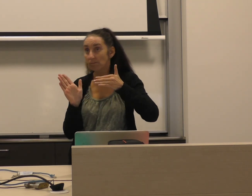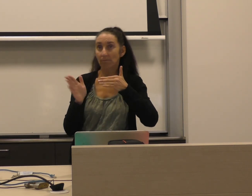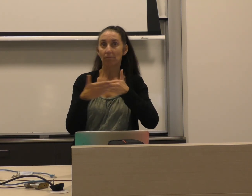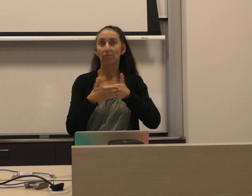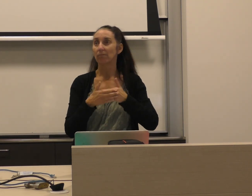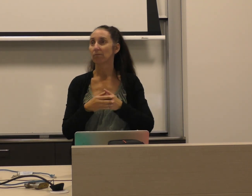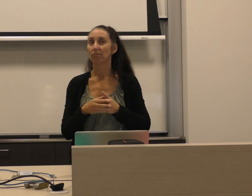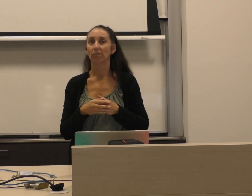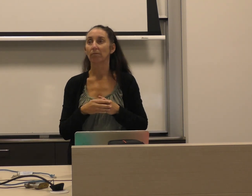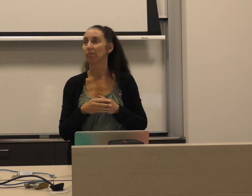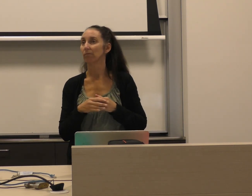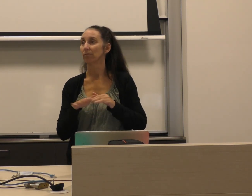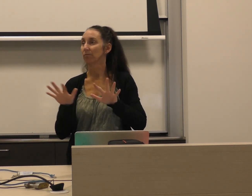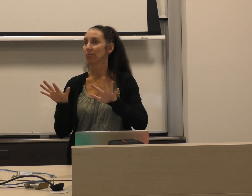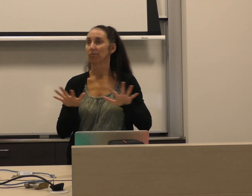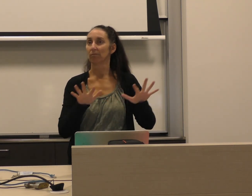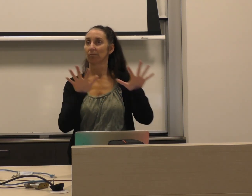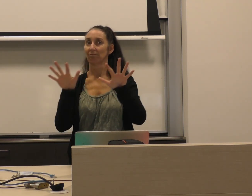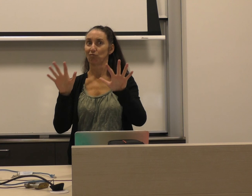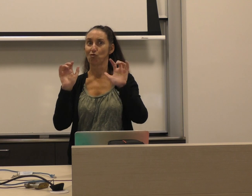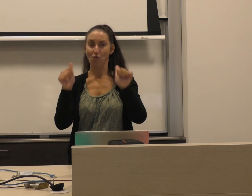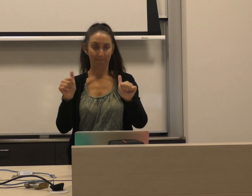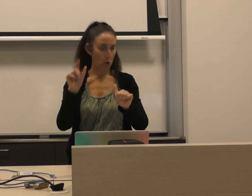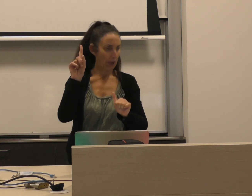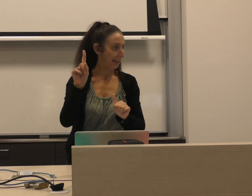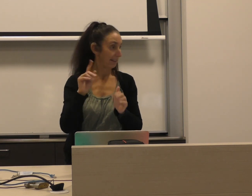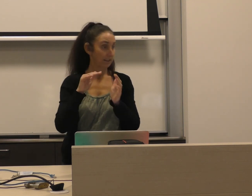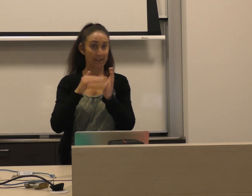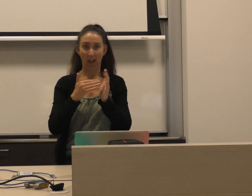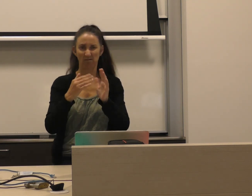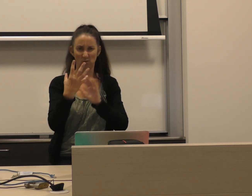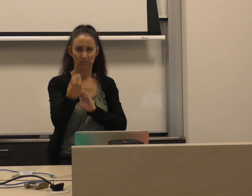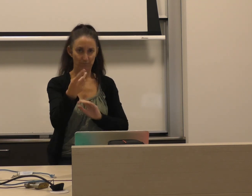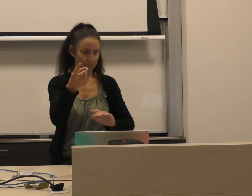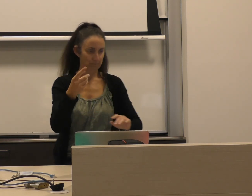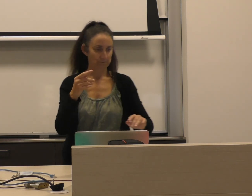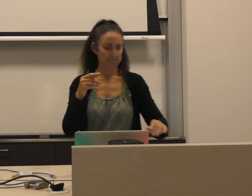Any other questions before we finish up? No? All right, great. So,